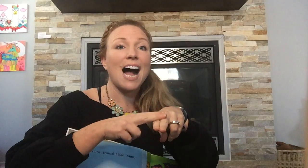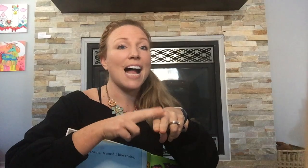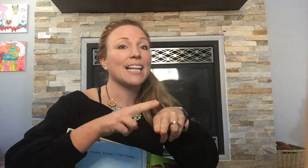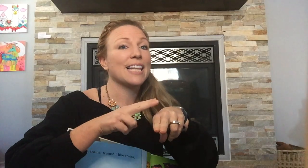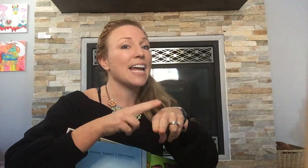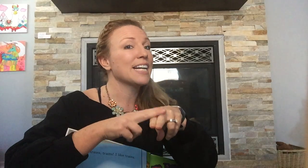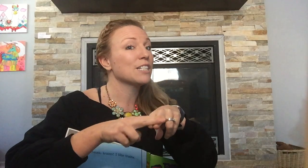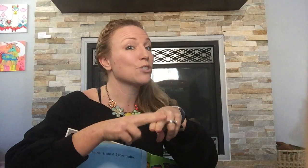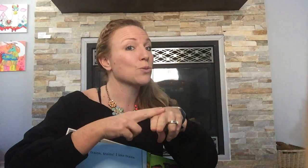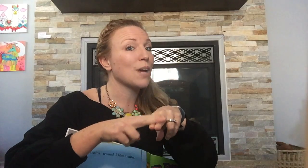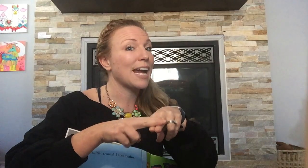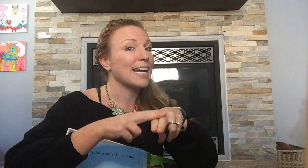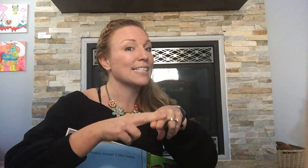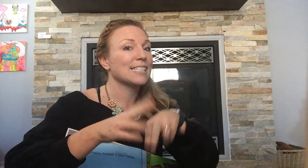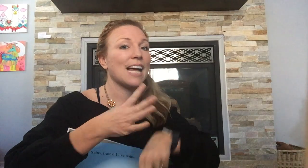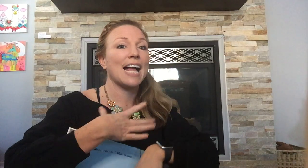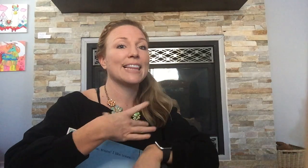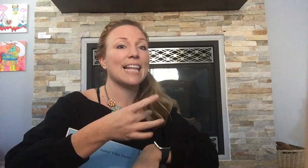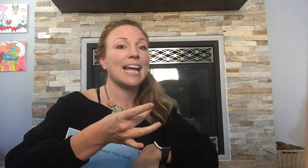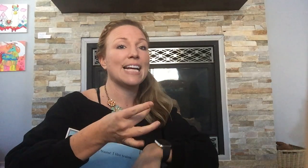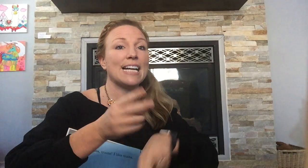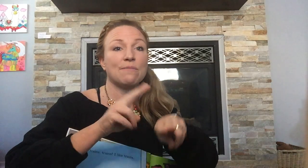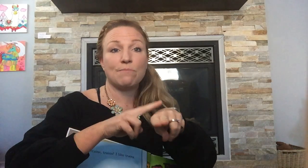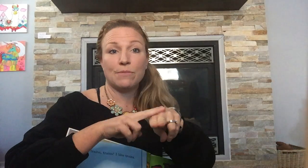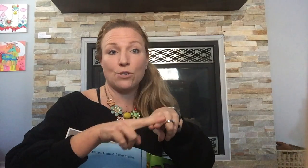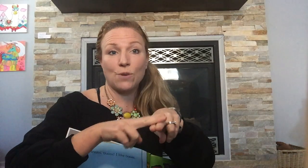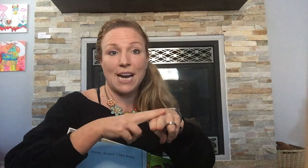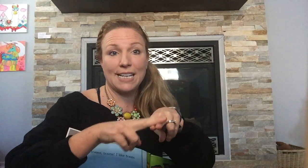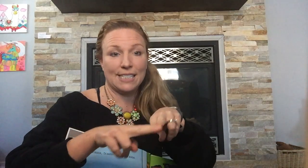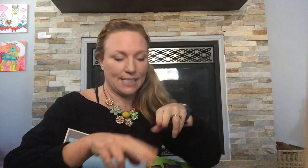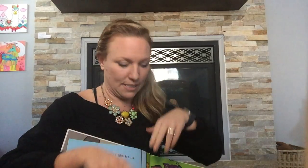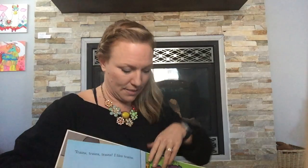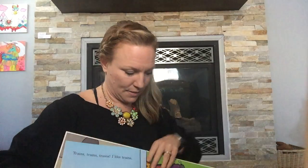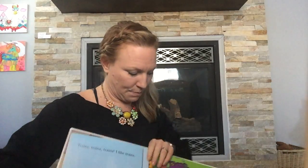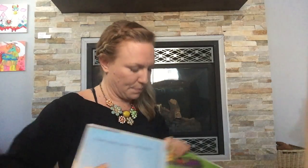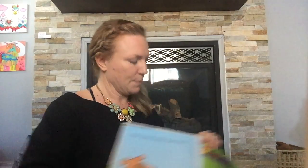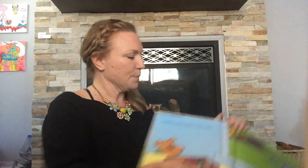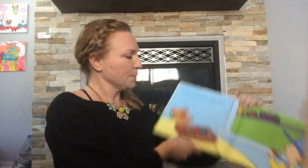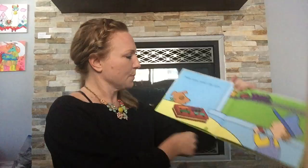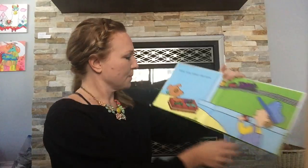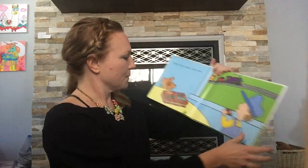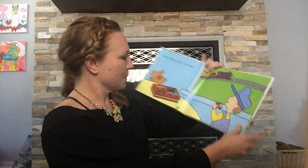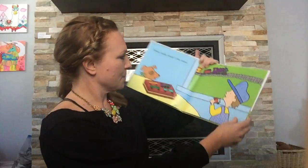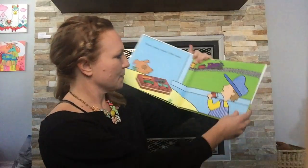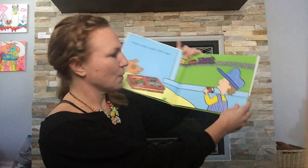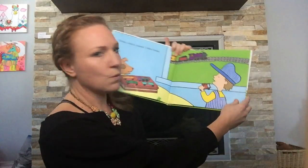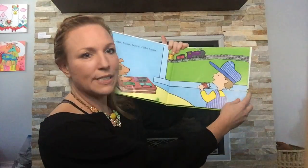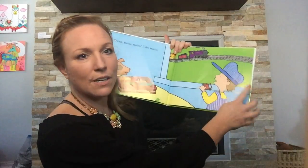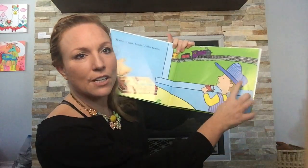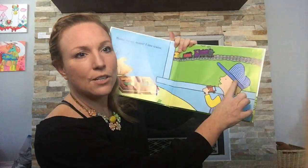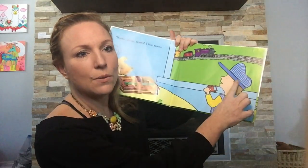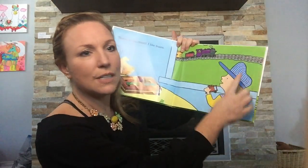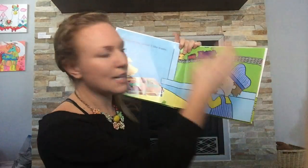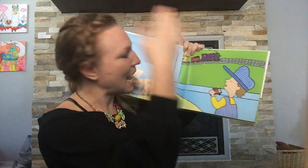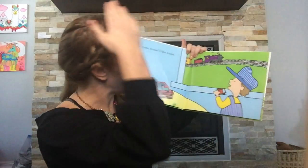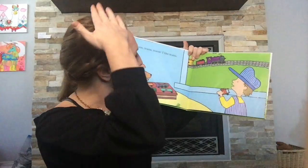I like trains. I like trains. Oh, he's got a cute little hat